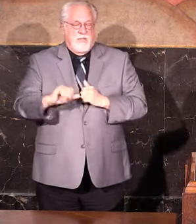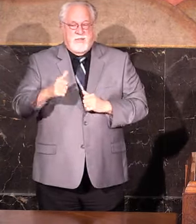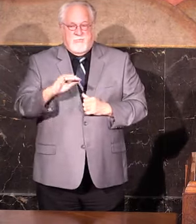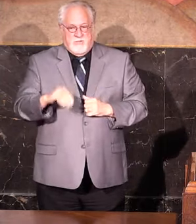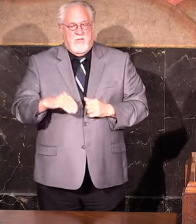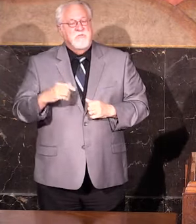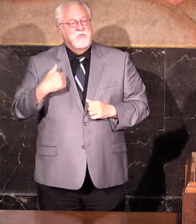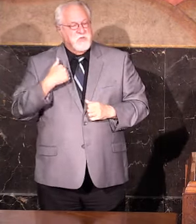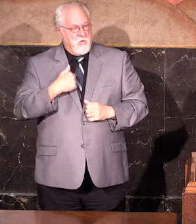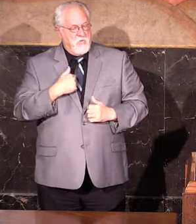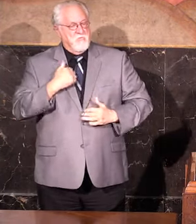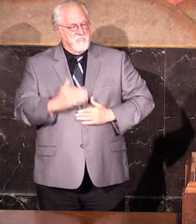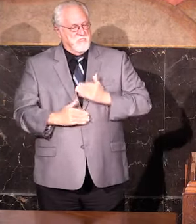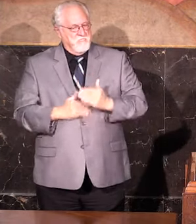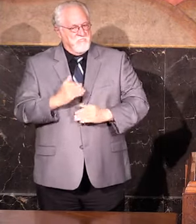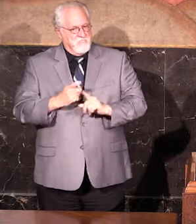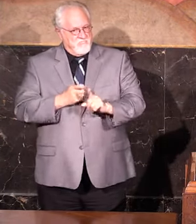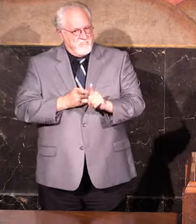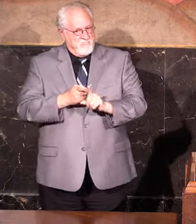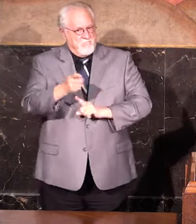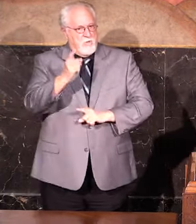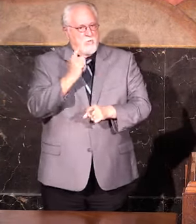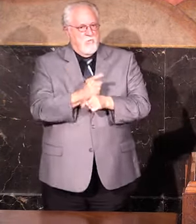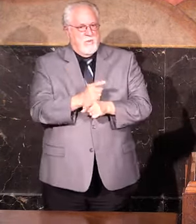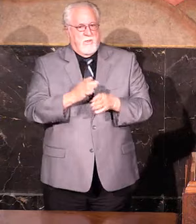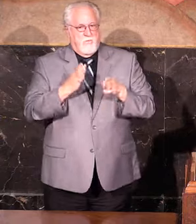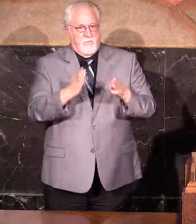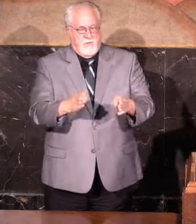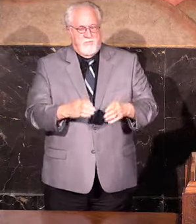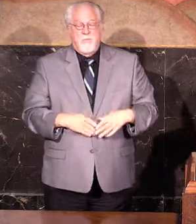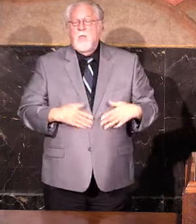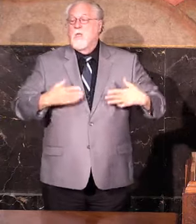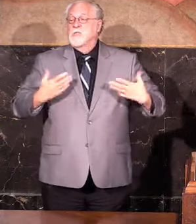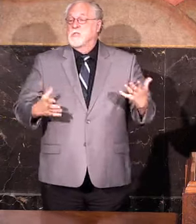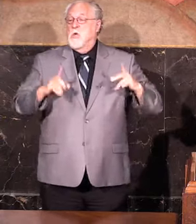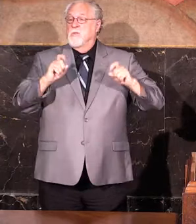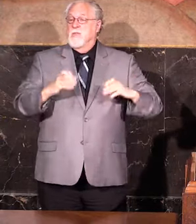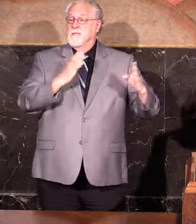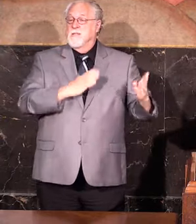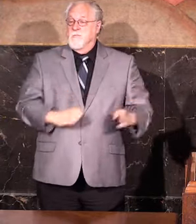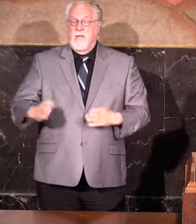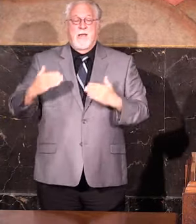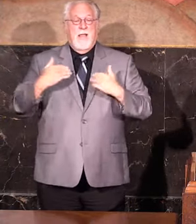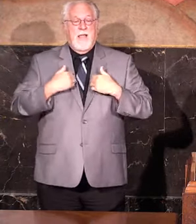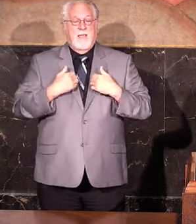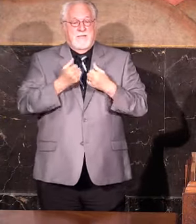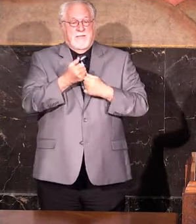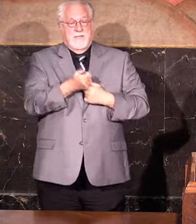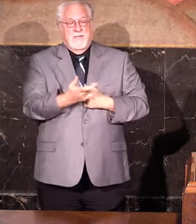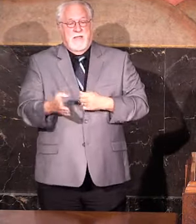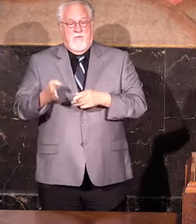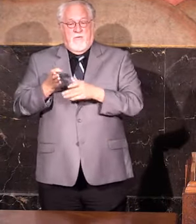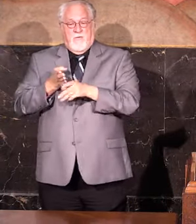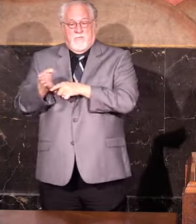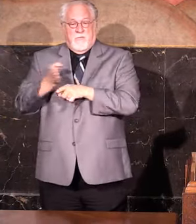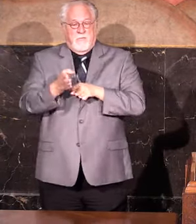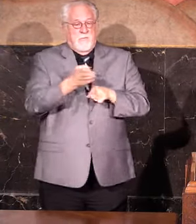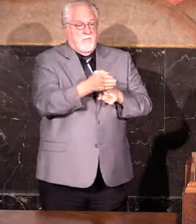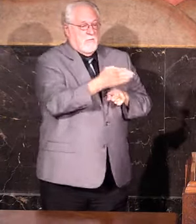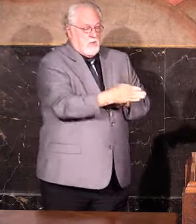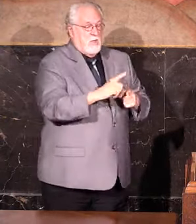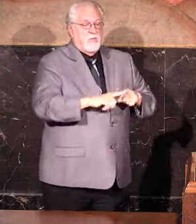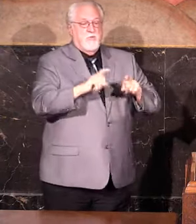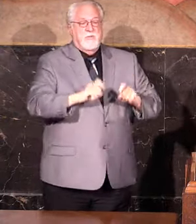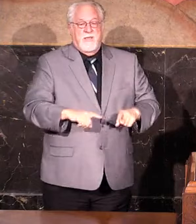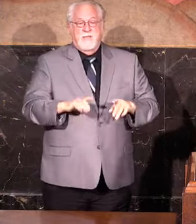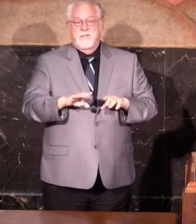moving in the right direction currently. So the testing plan features a multi-pronged approach to test vulnerable